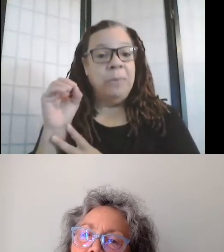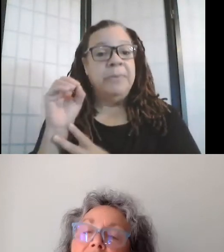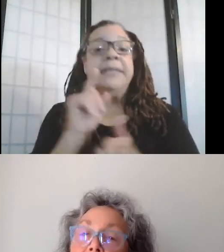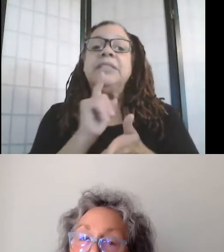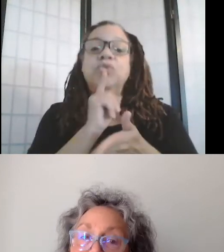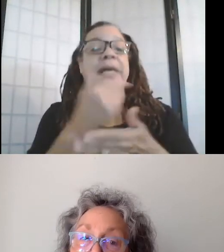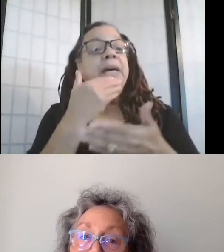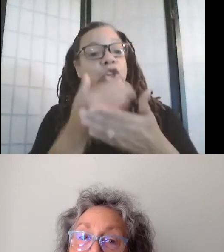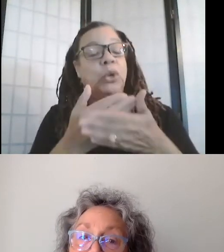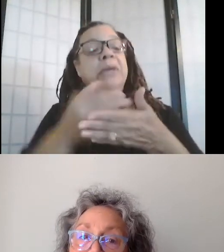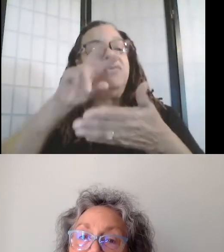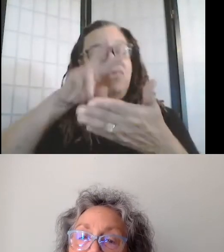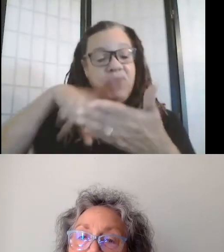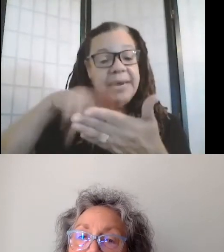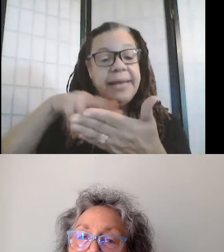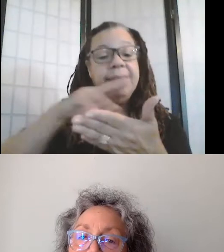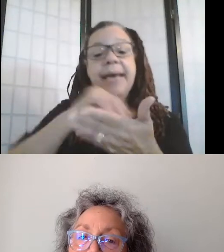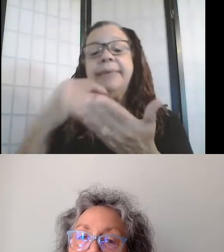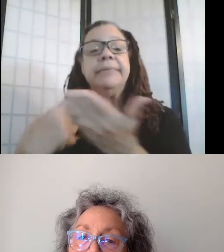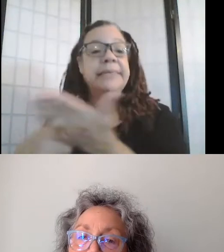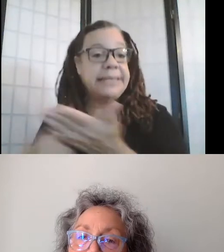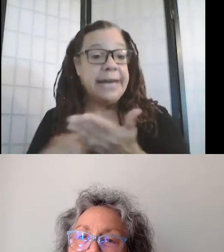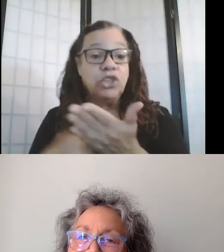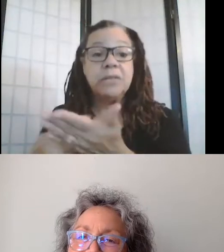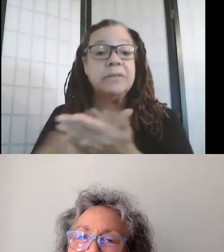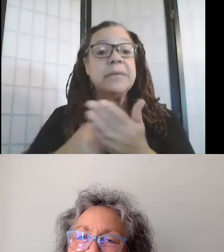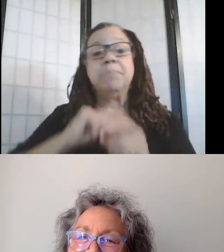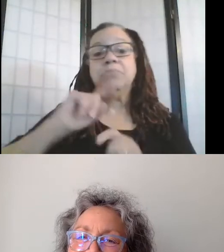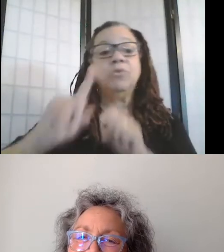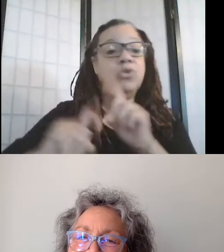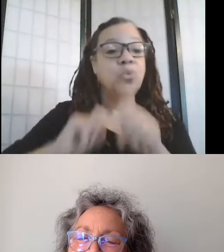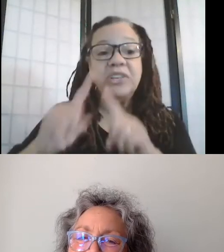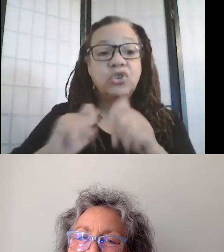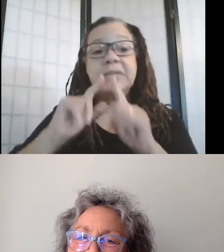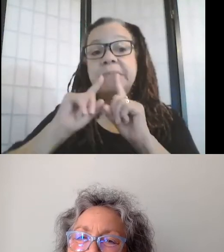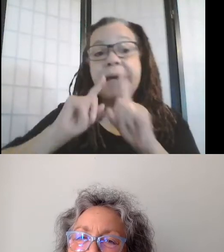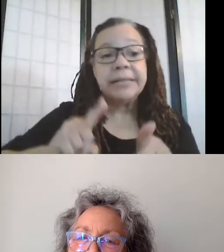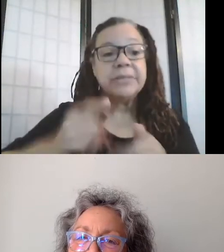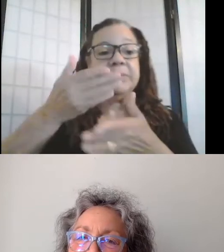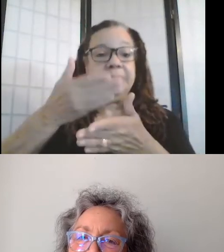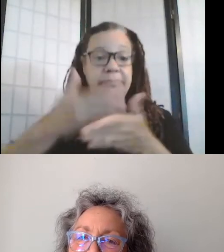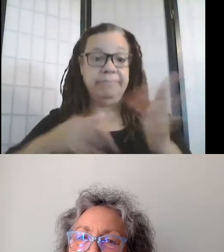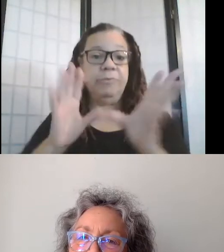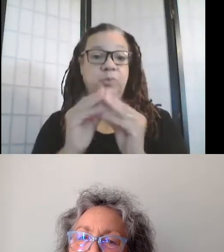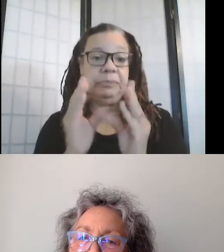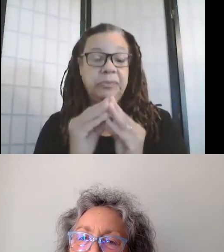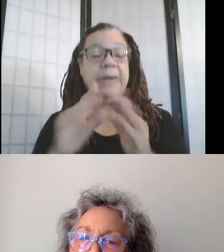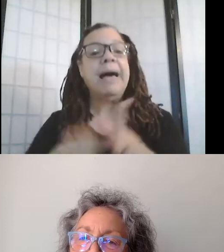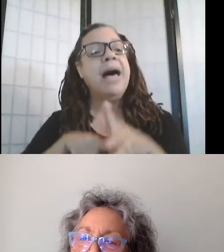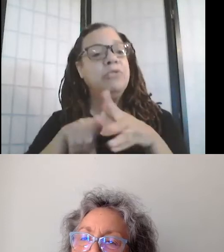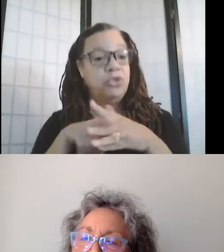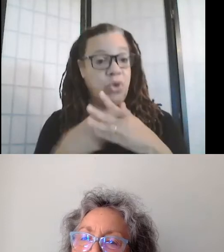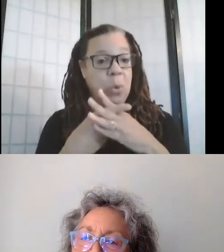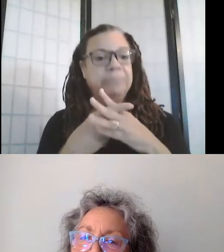reading and maybe some discussion and some Q&A, and I welcome people to ask any questions, I'll begin with a